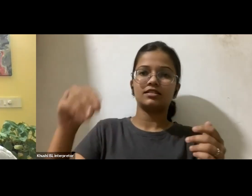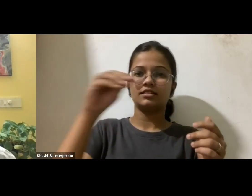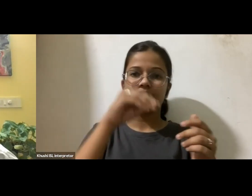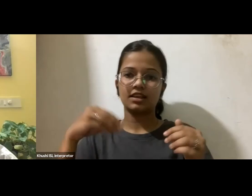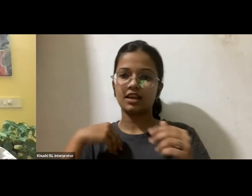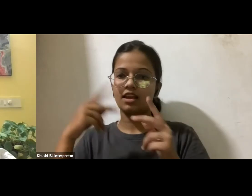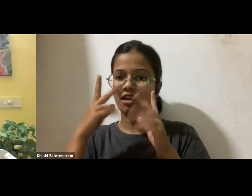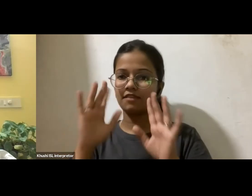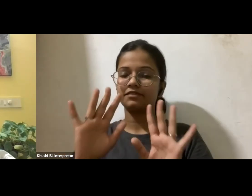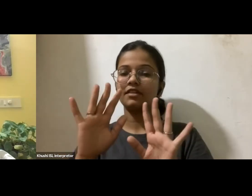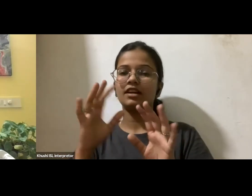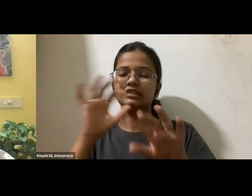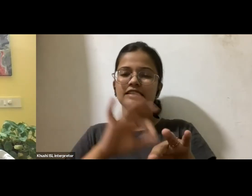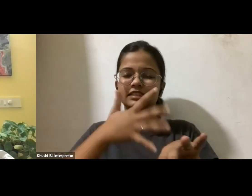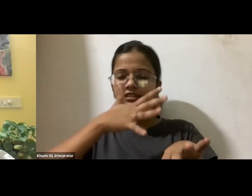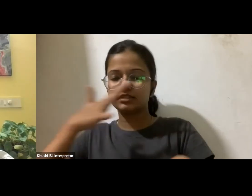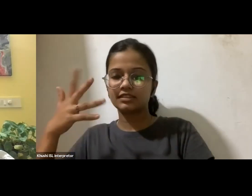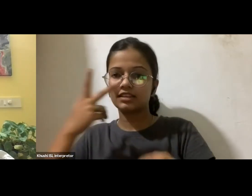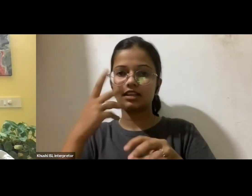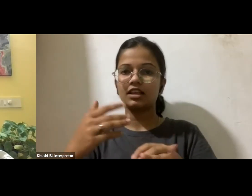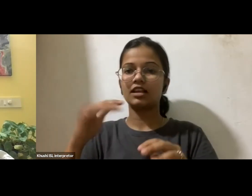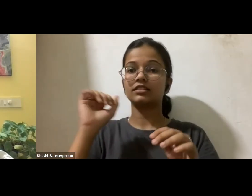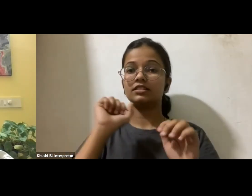element to embellish the jewelry